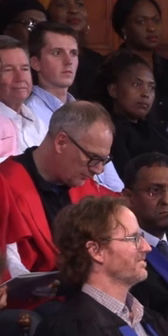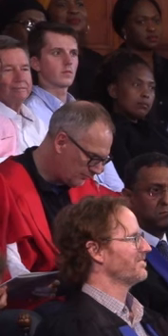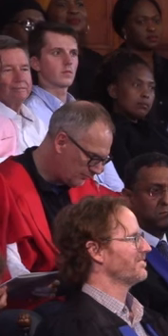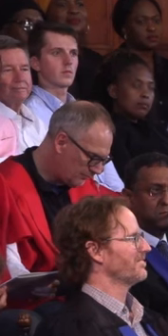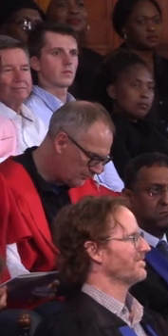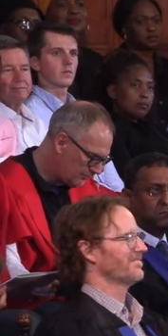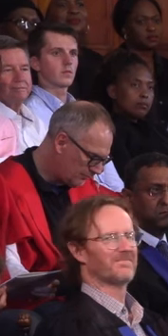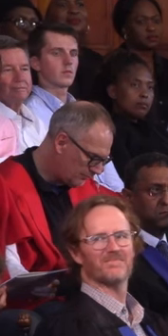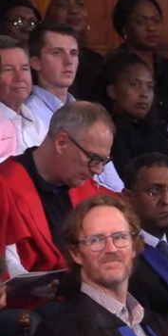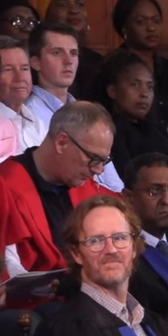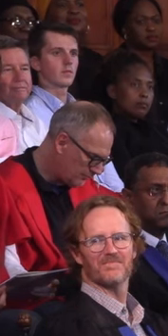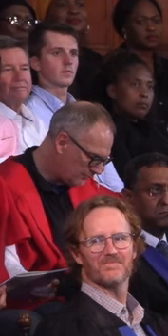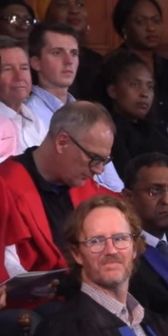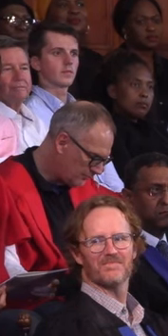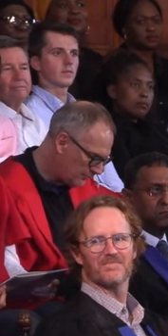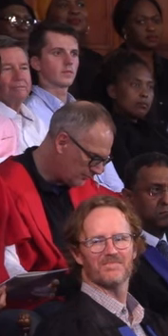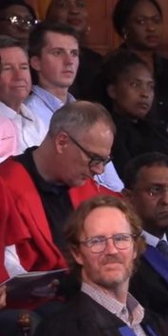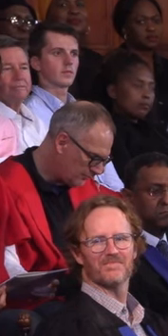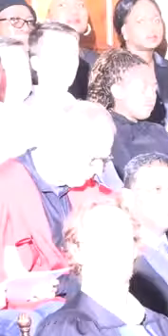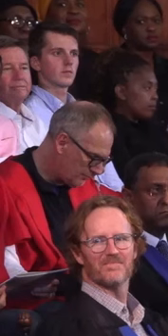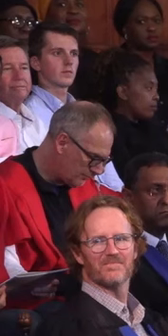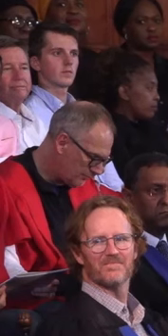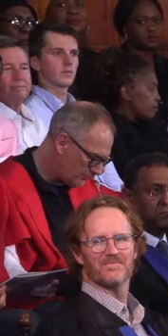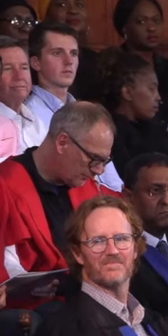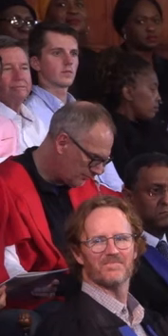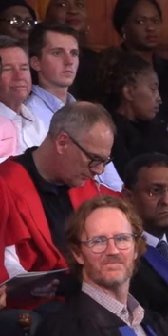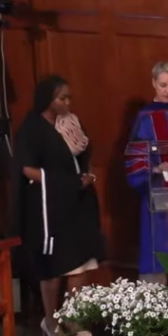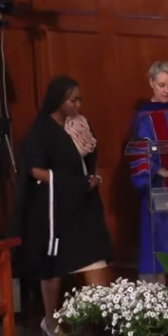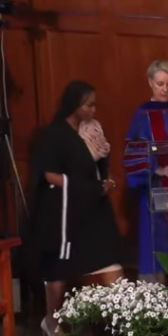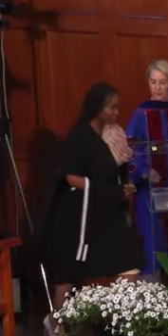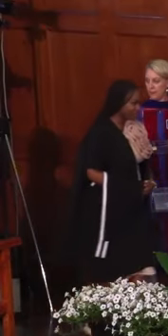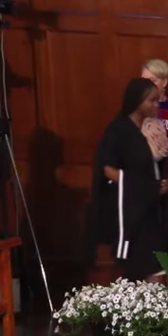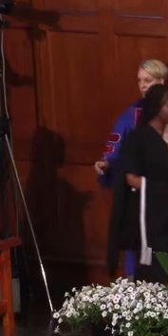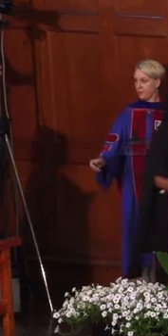For the degree of Master of Laws in Commercial Law, Neo Mavia Pilane.